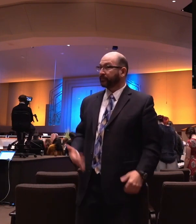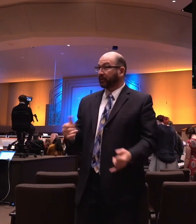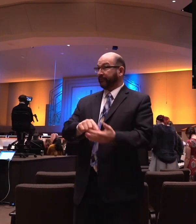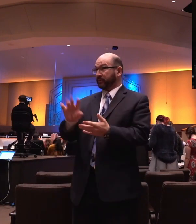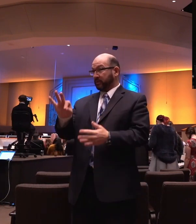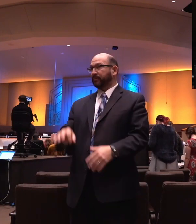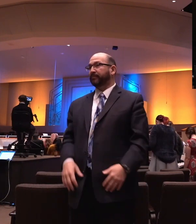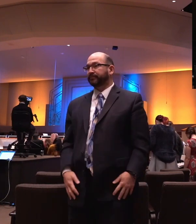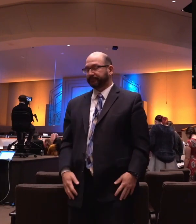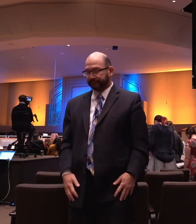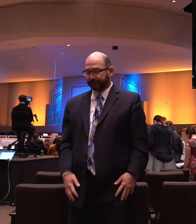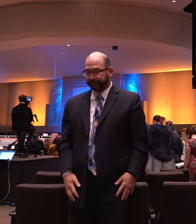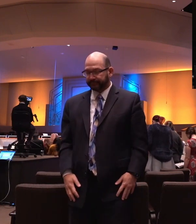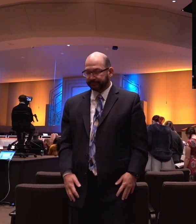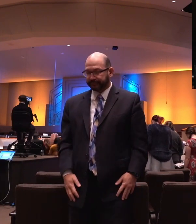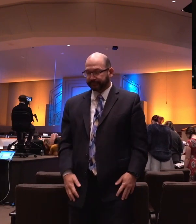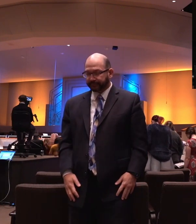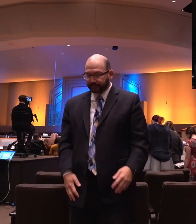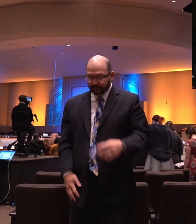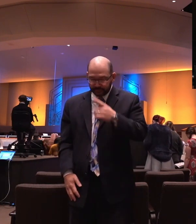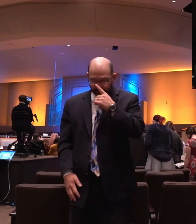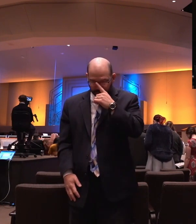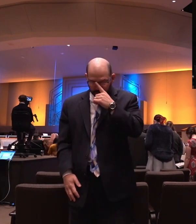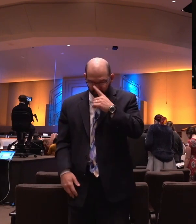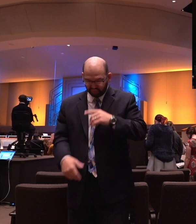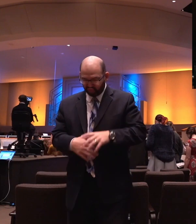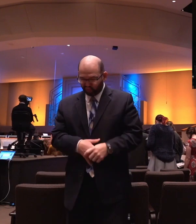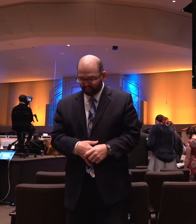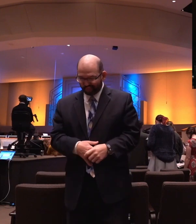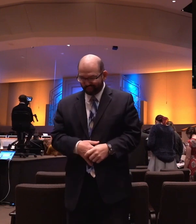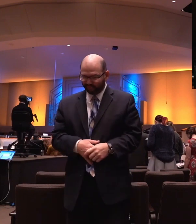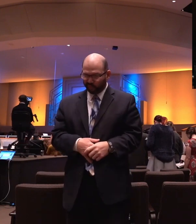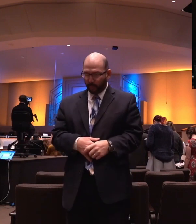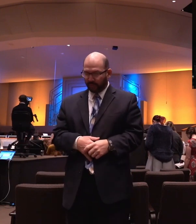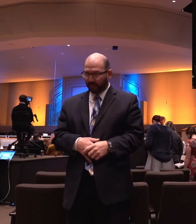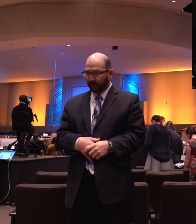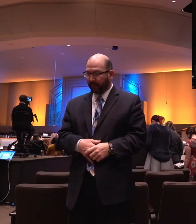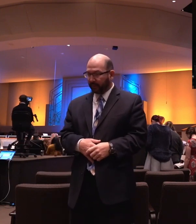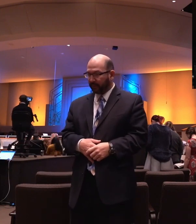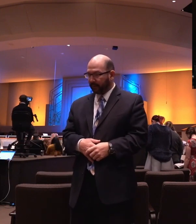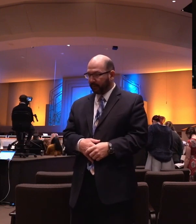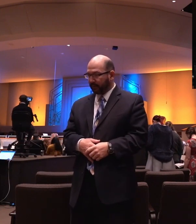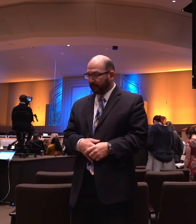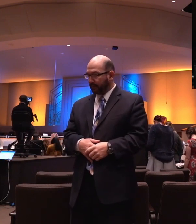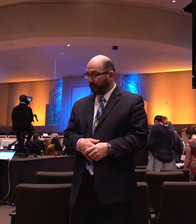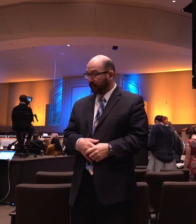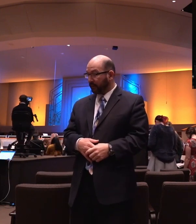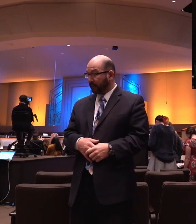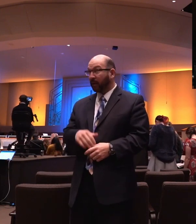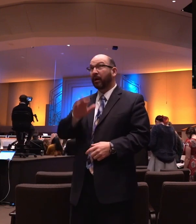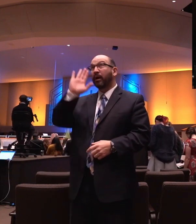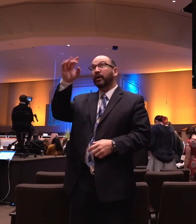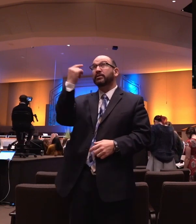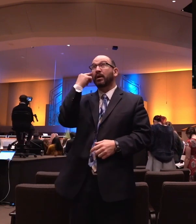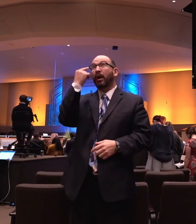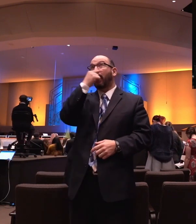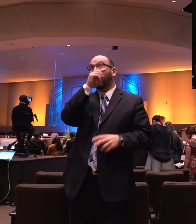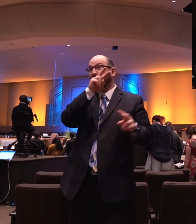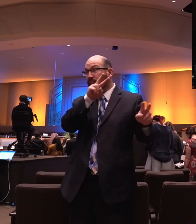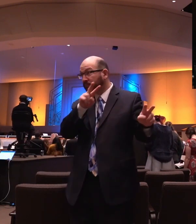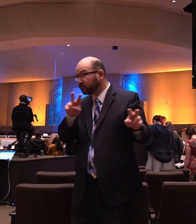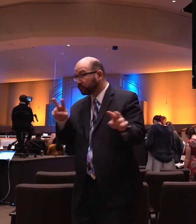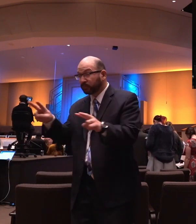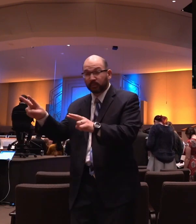9, this is my text, and here's where we have the conditional promise. He says, the eyes of the Lord run to and fro